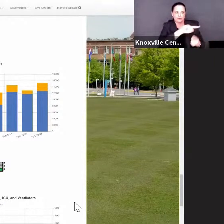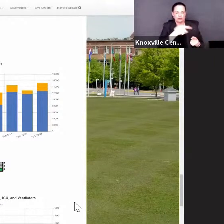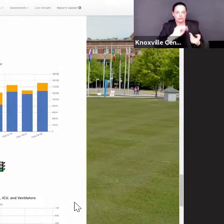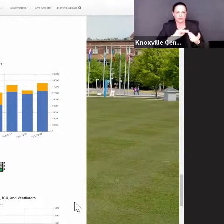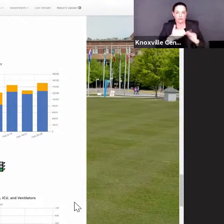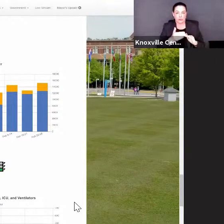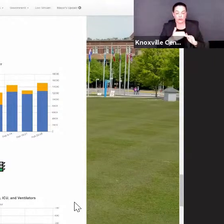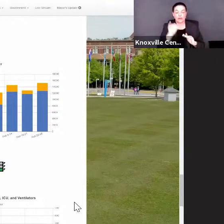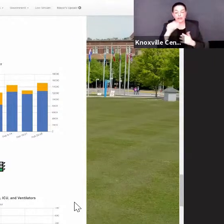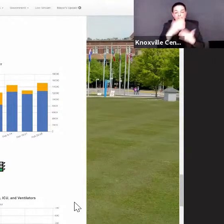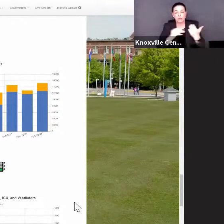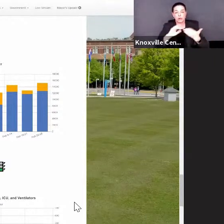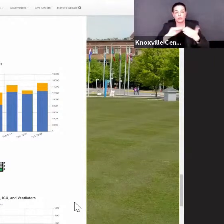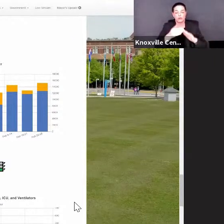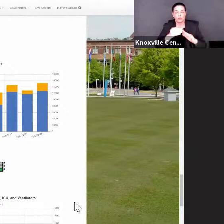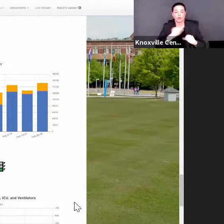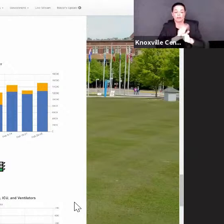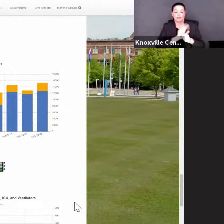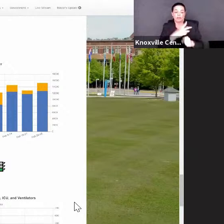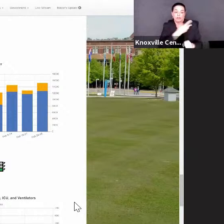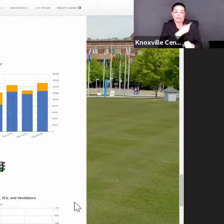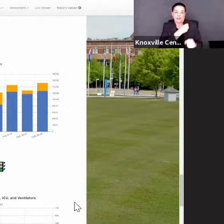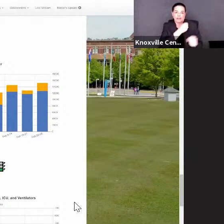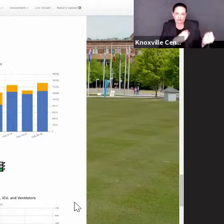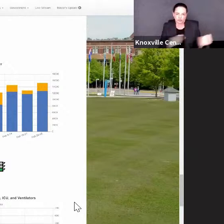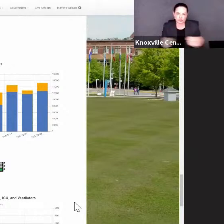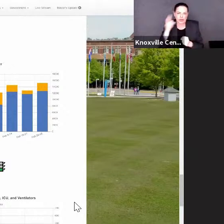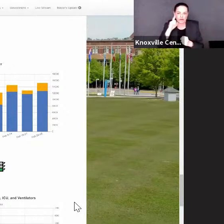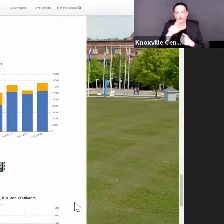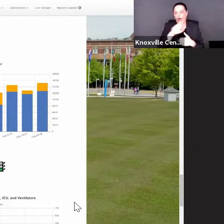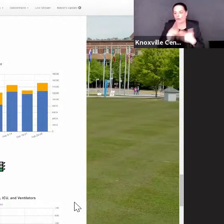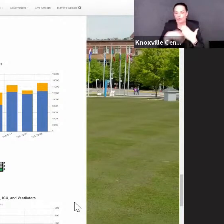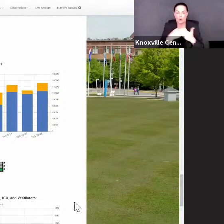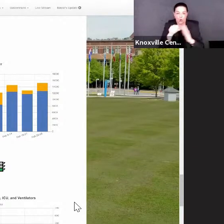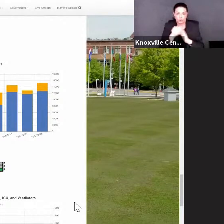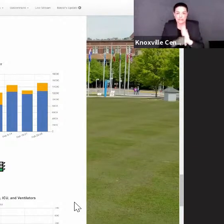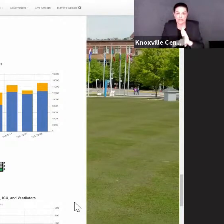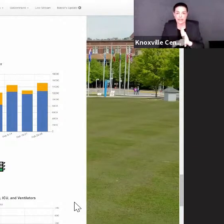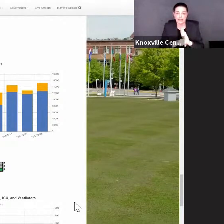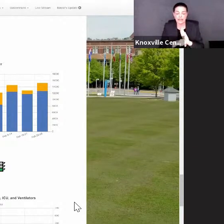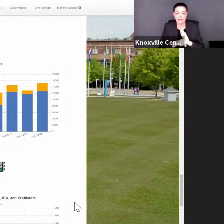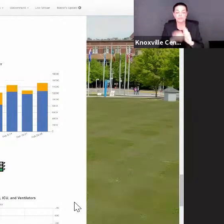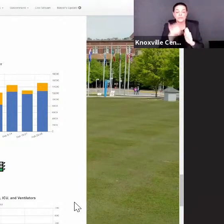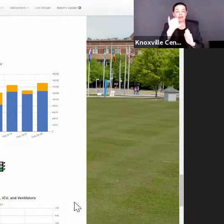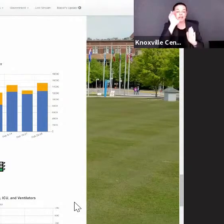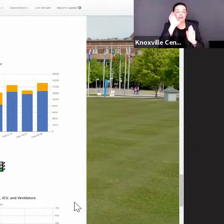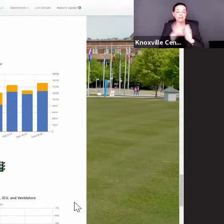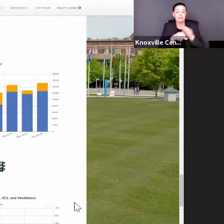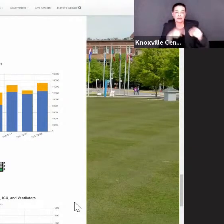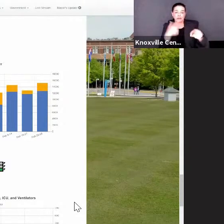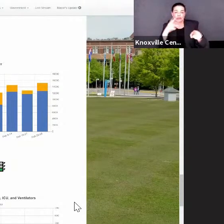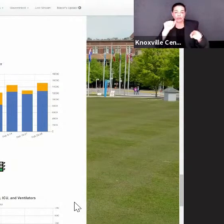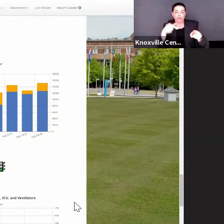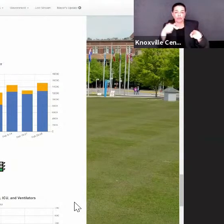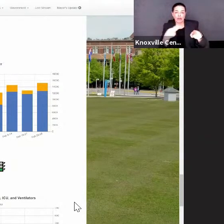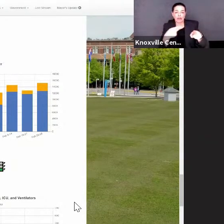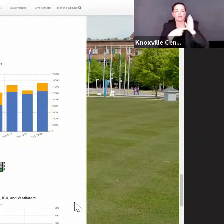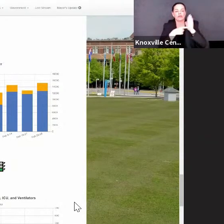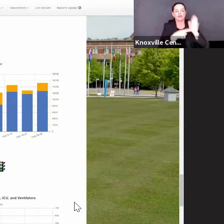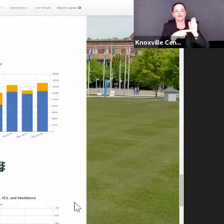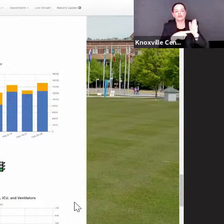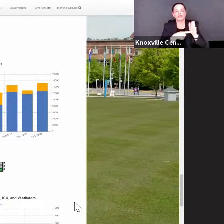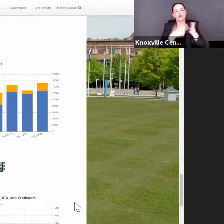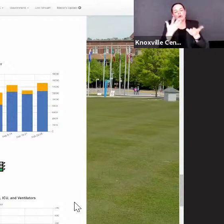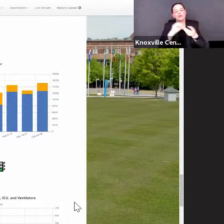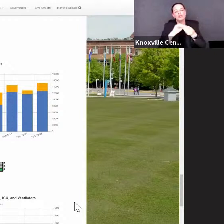of the community vaccination strategy for us and across the state for that matter. The graph on this benchmark will be used to show trends related